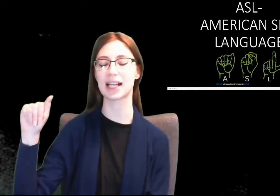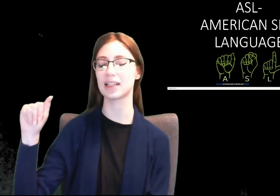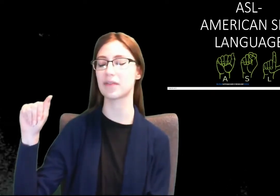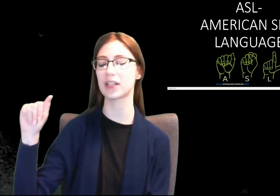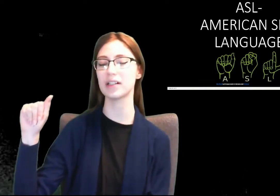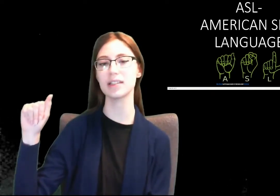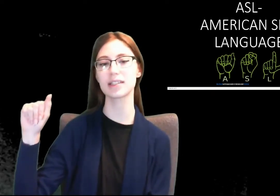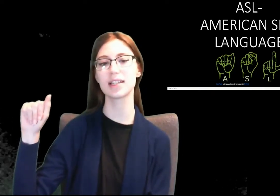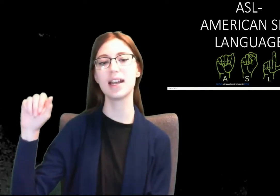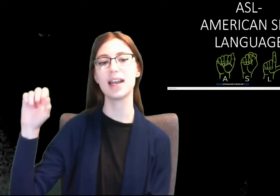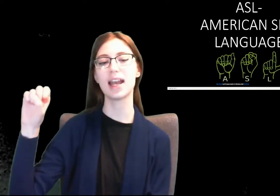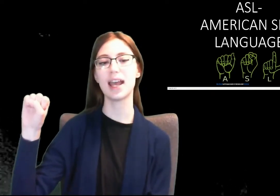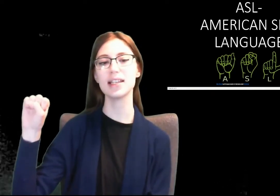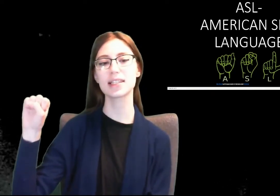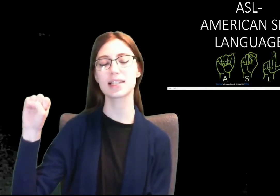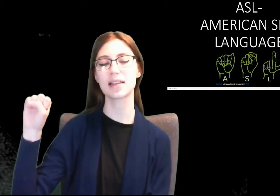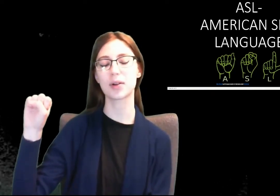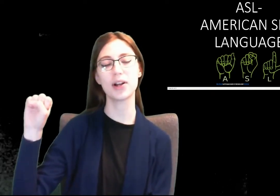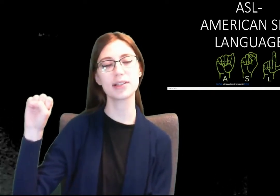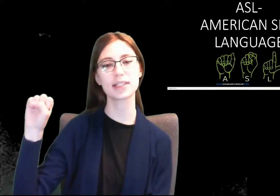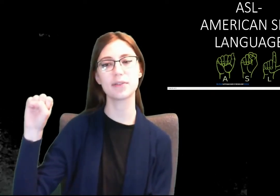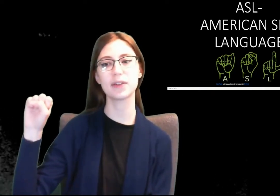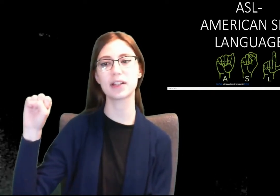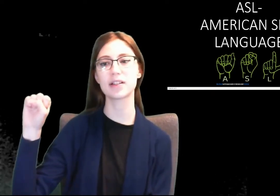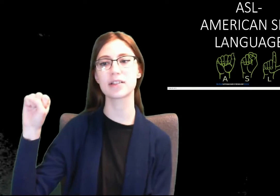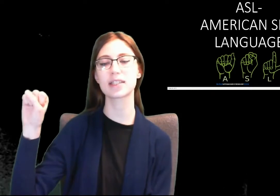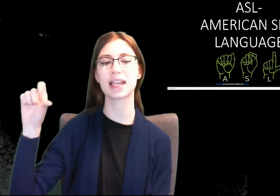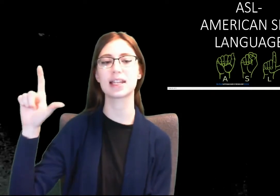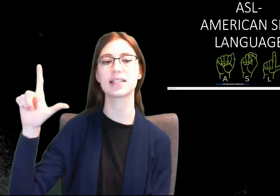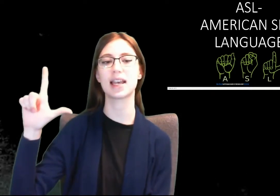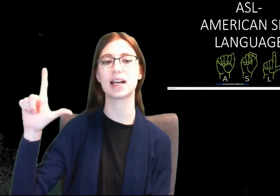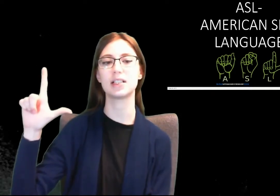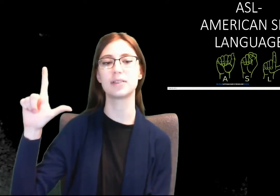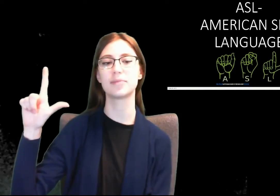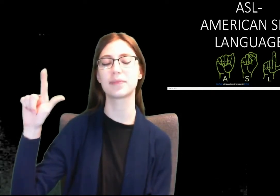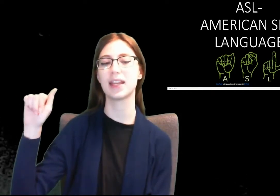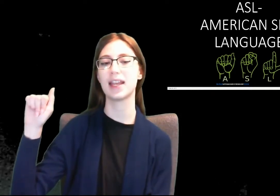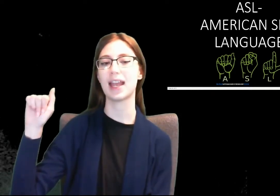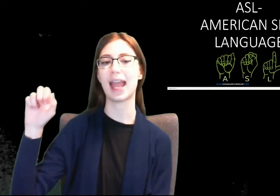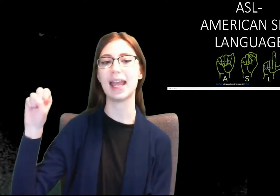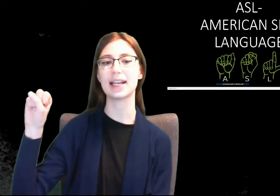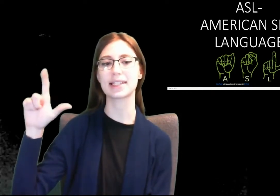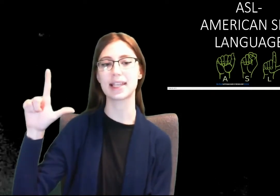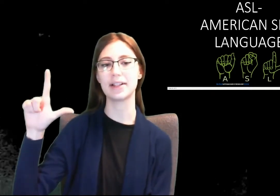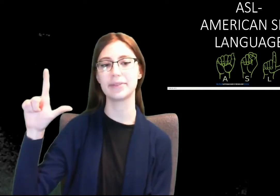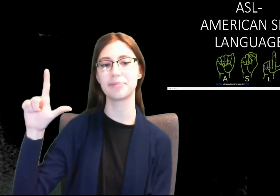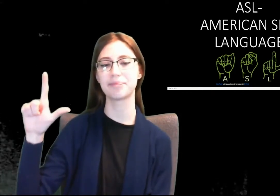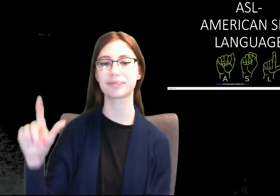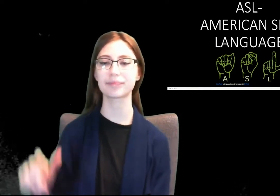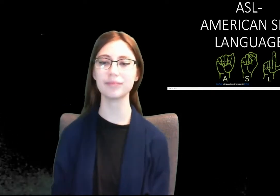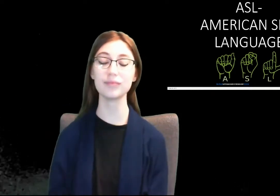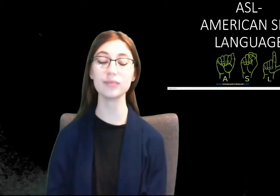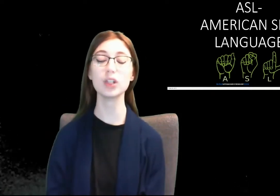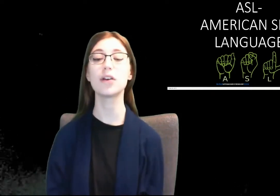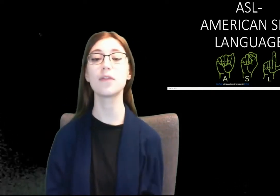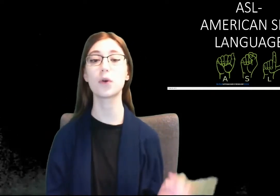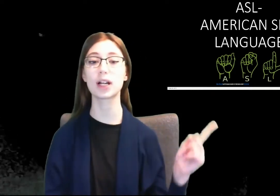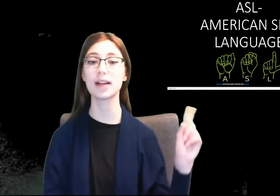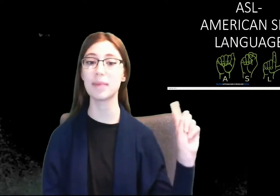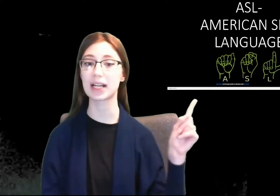your fingers. S, thumb across your fingers, and L. ASL. For American